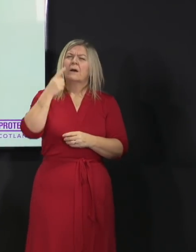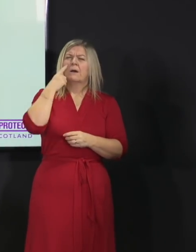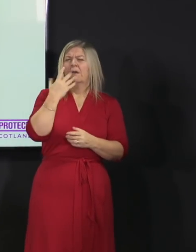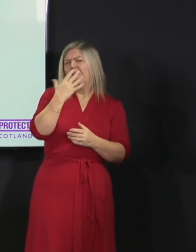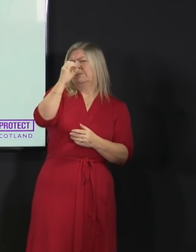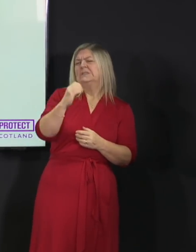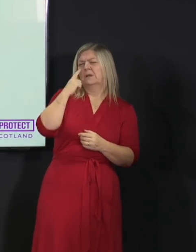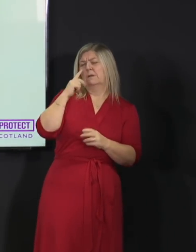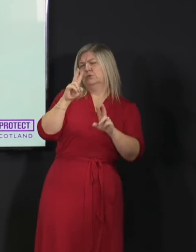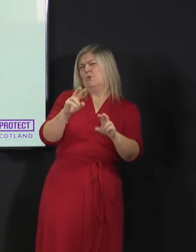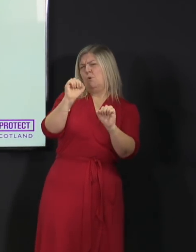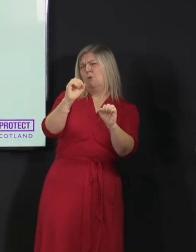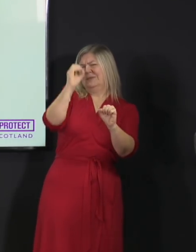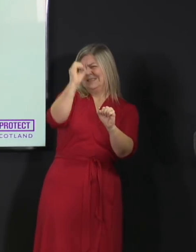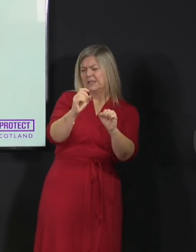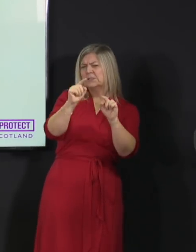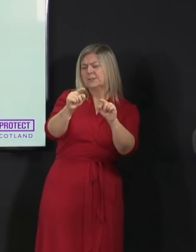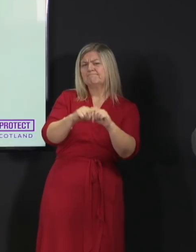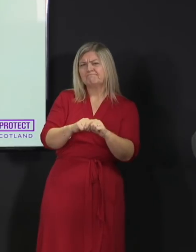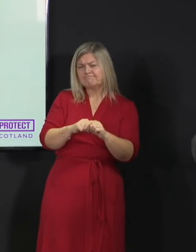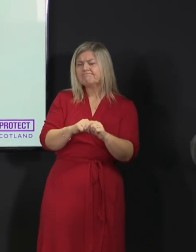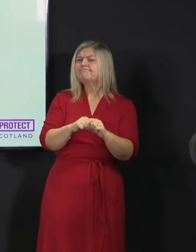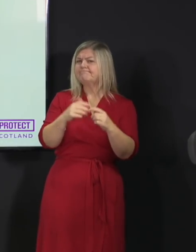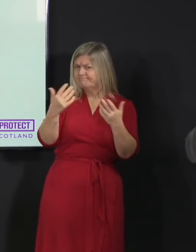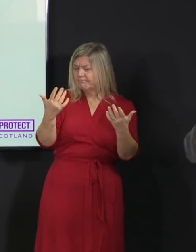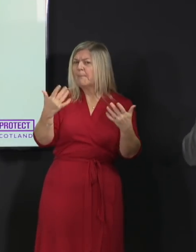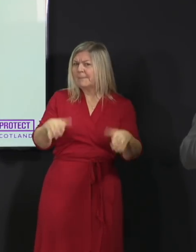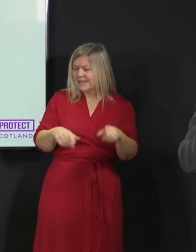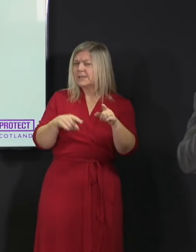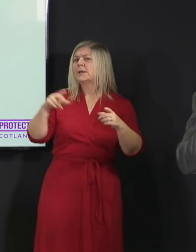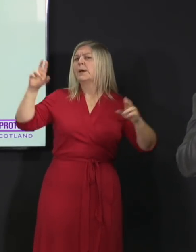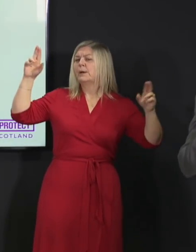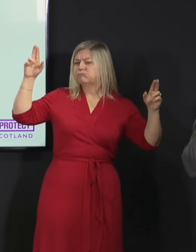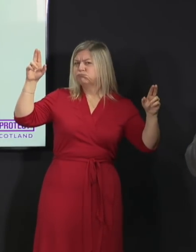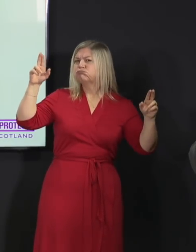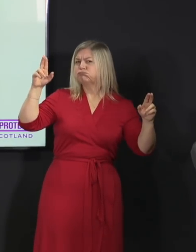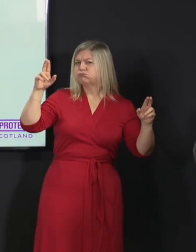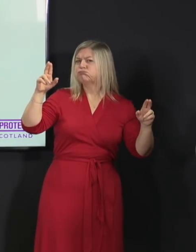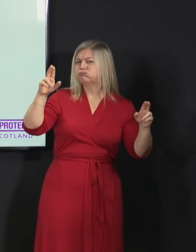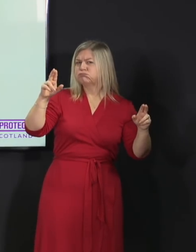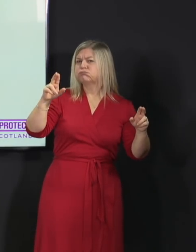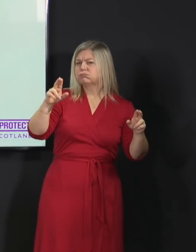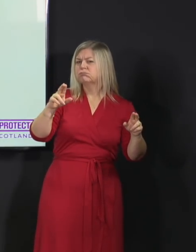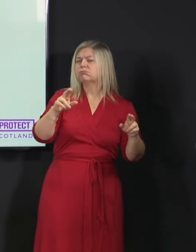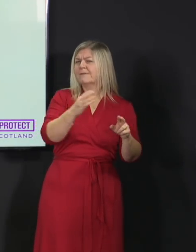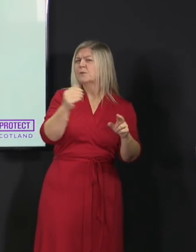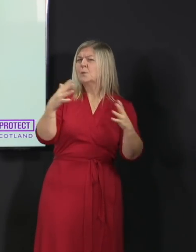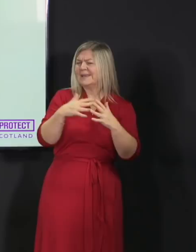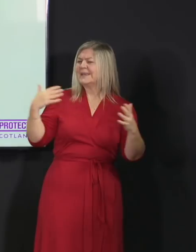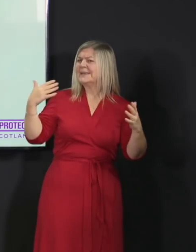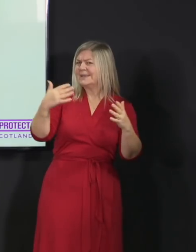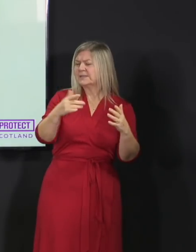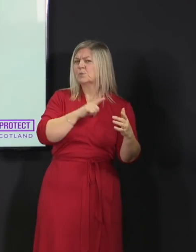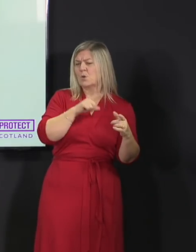particular indicator is that it has gradually reduced in value over the last few weeks as we've seen the effects